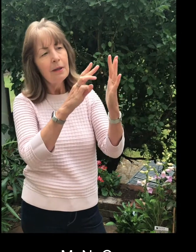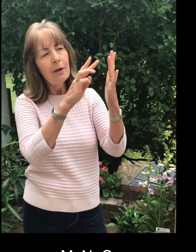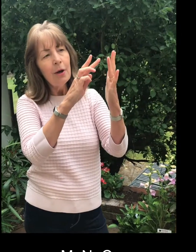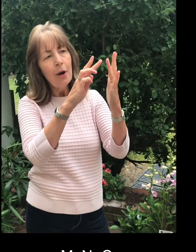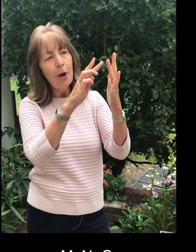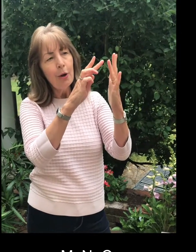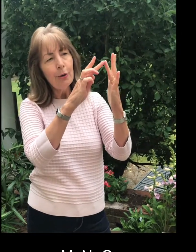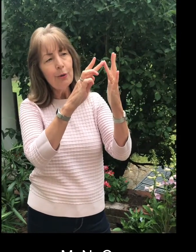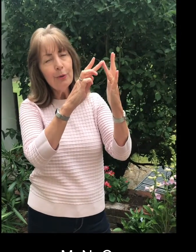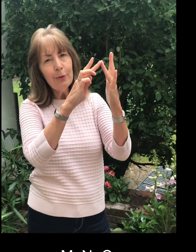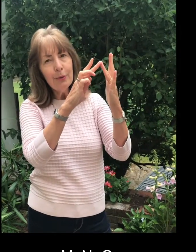O,